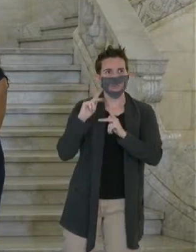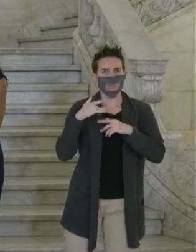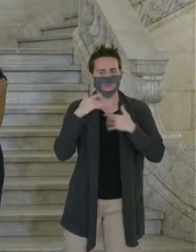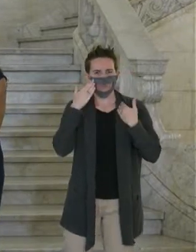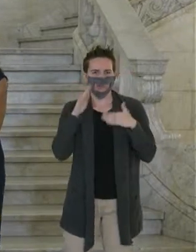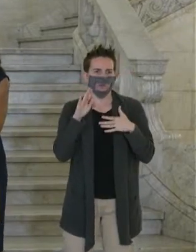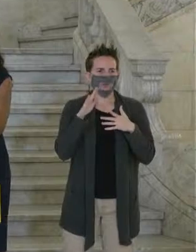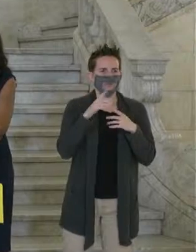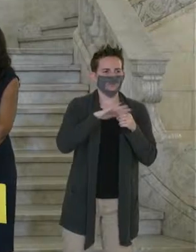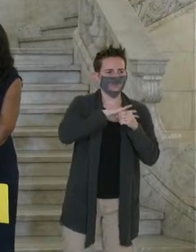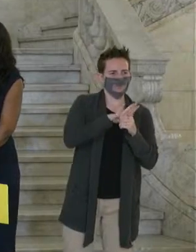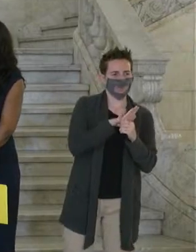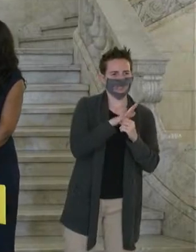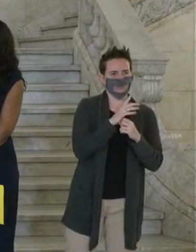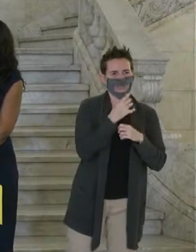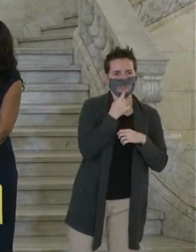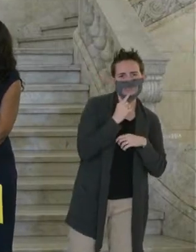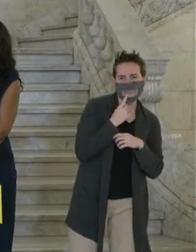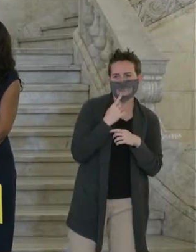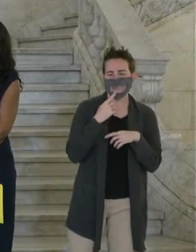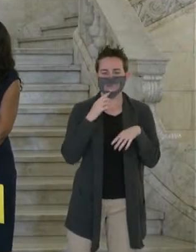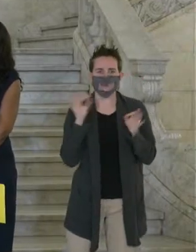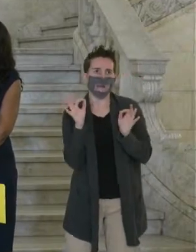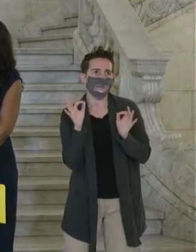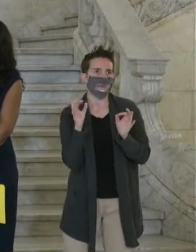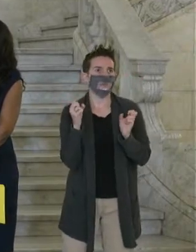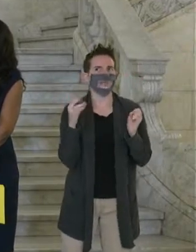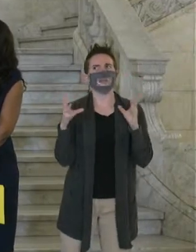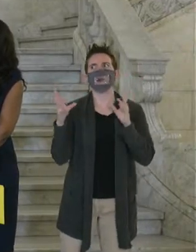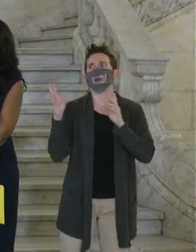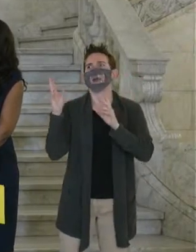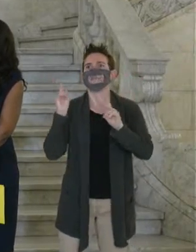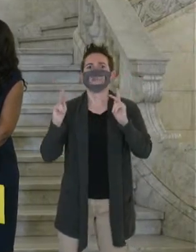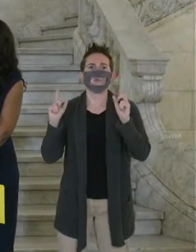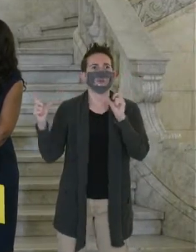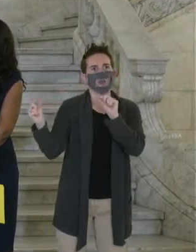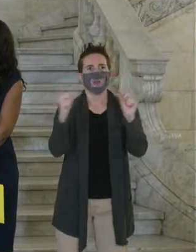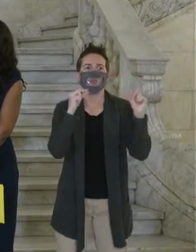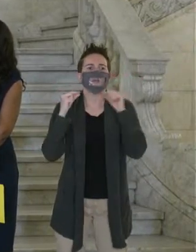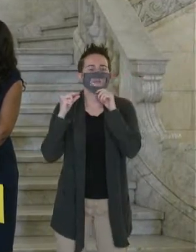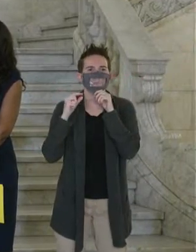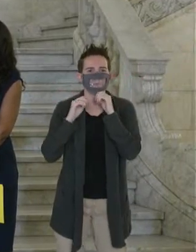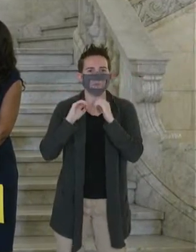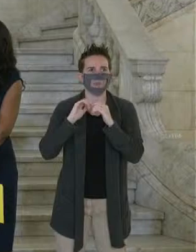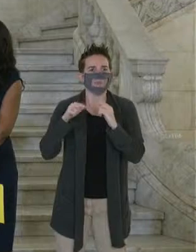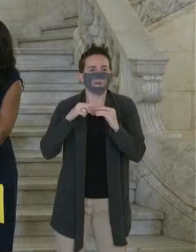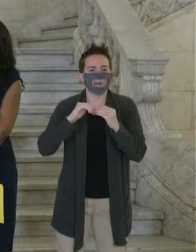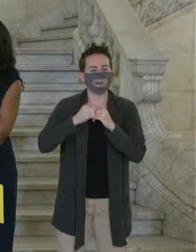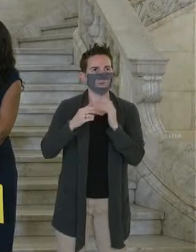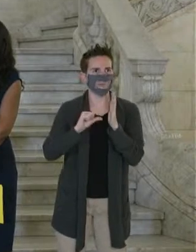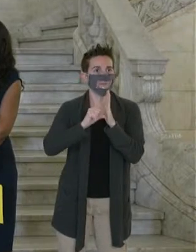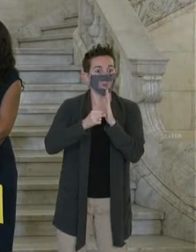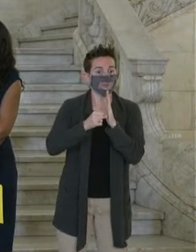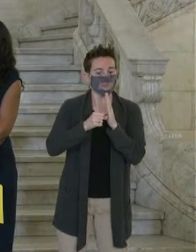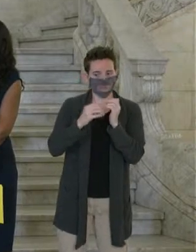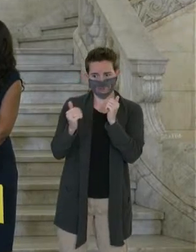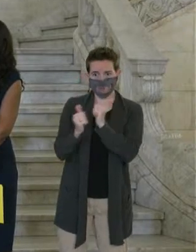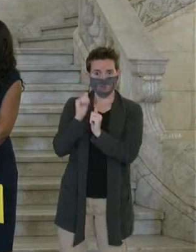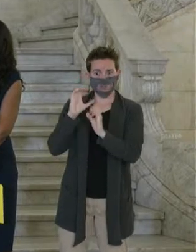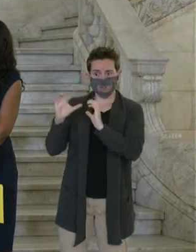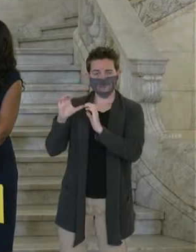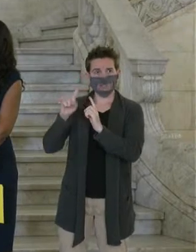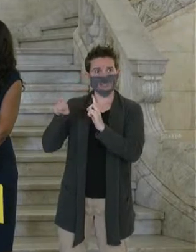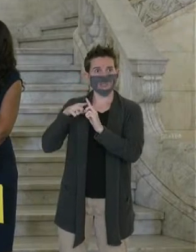this virus is going to be, we had a lot of conversations about enforcement. Most of our conversations about enforcement